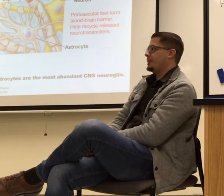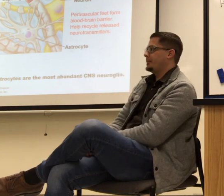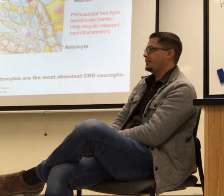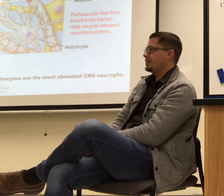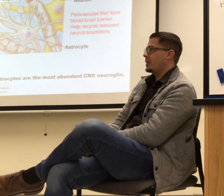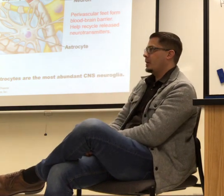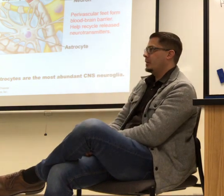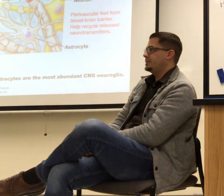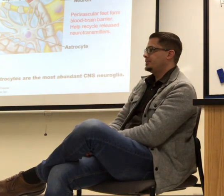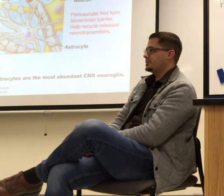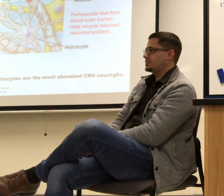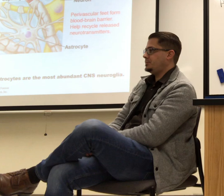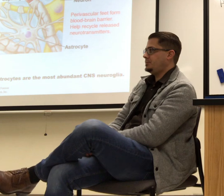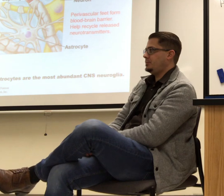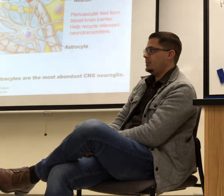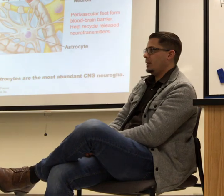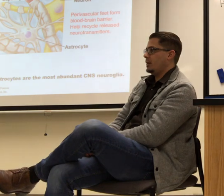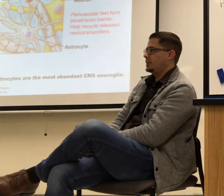blood-brain